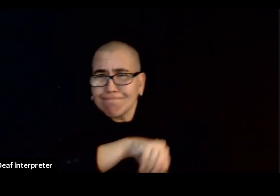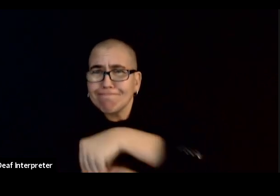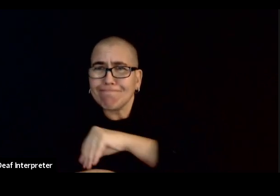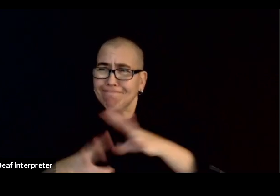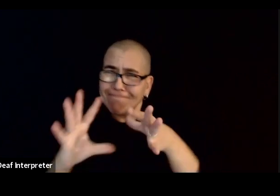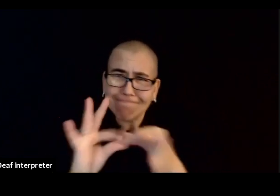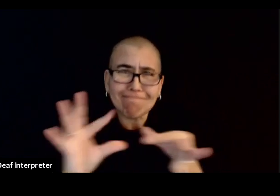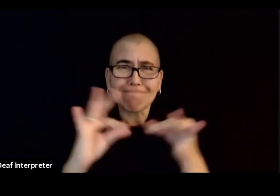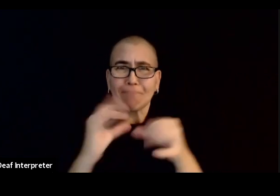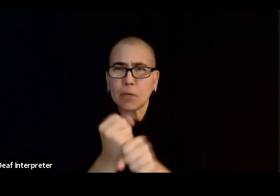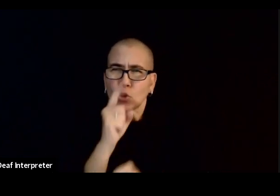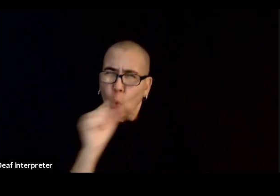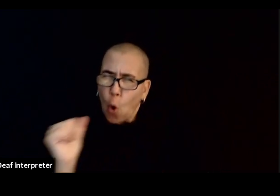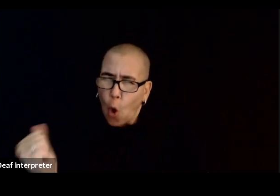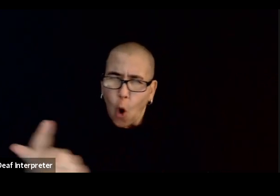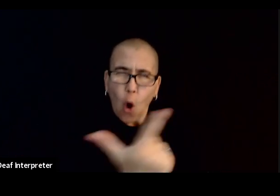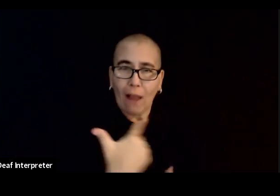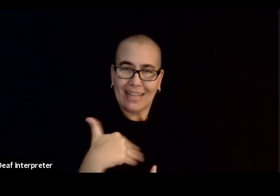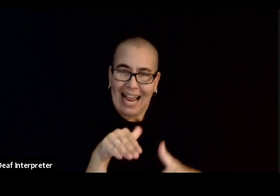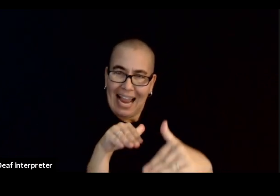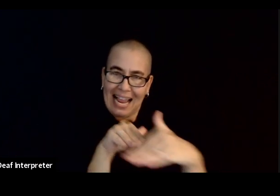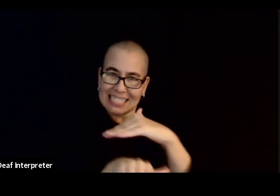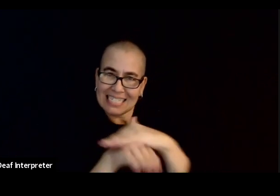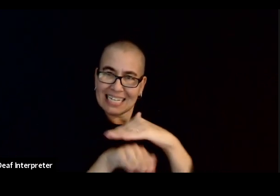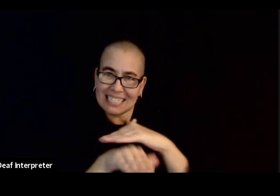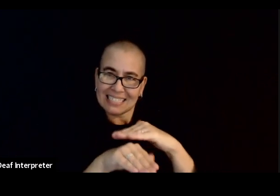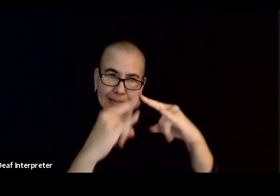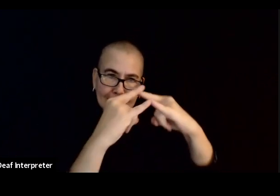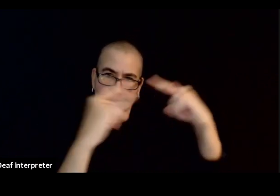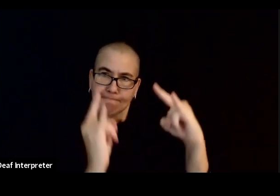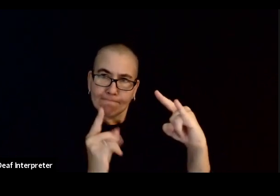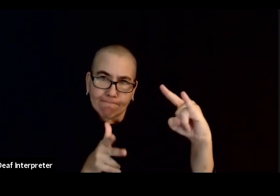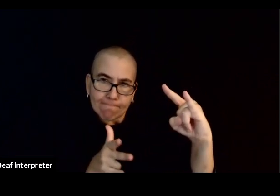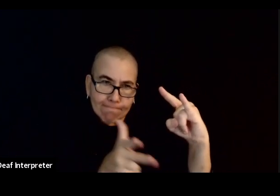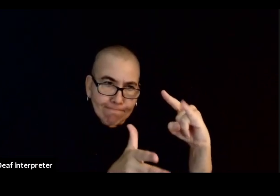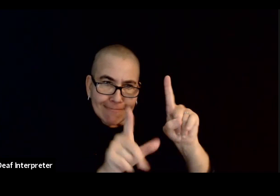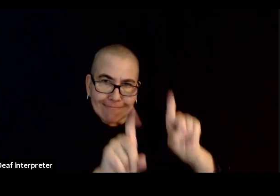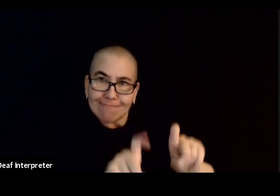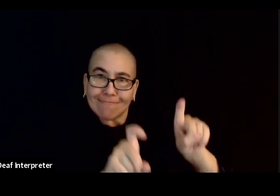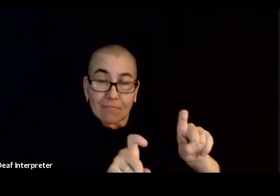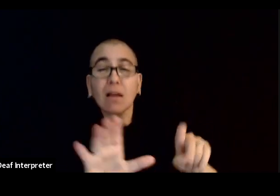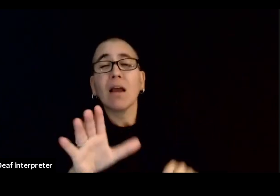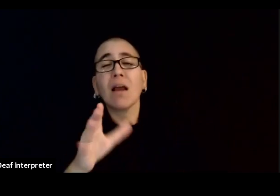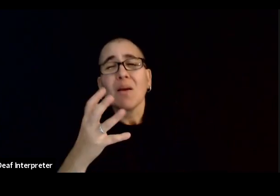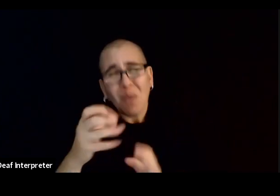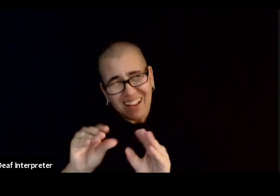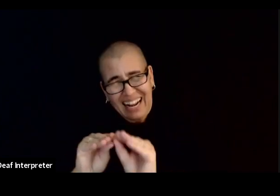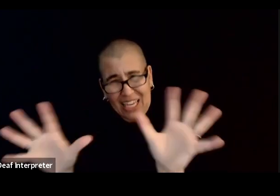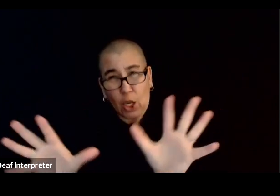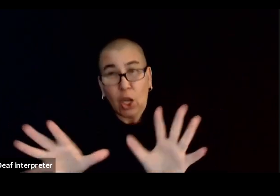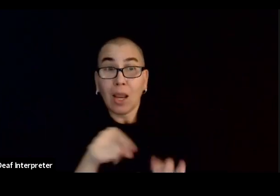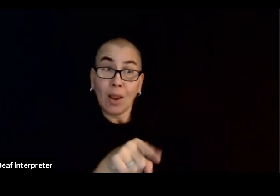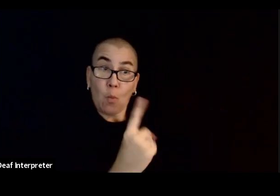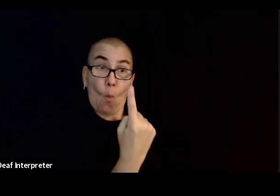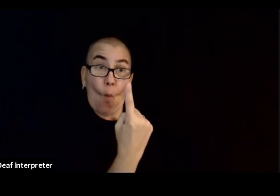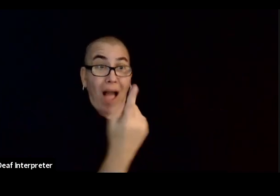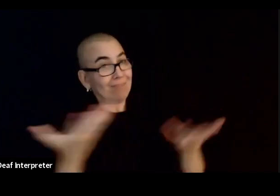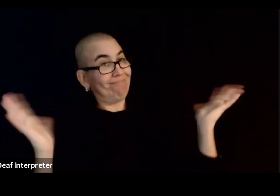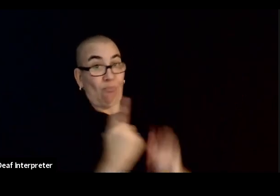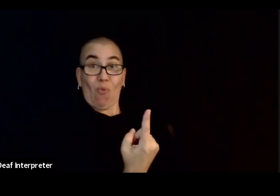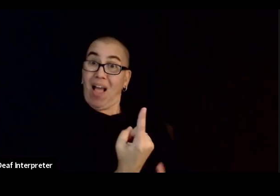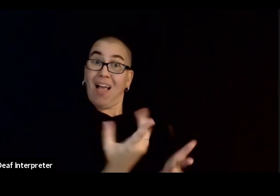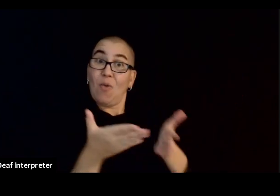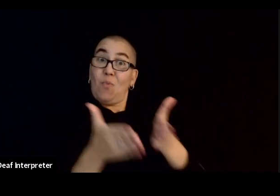certainly testing is not the only answer. A big part of what is necessary to be successful involves not